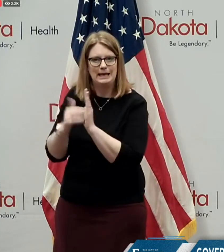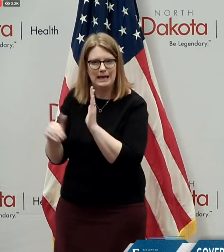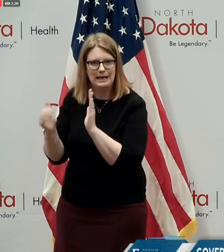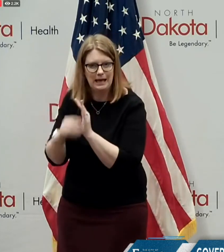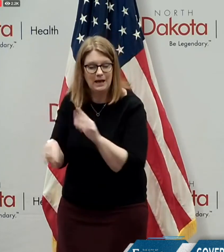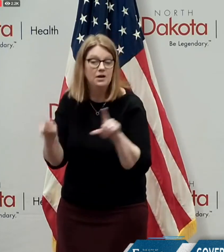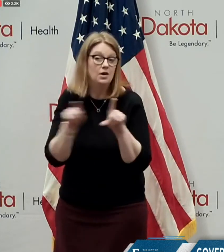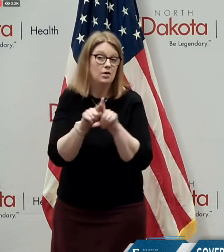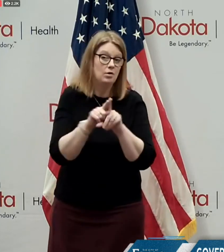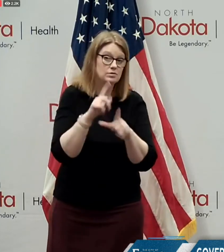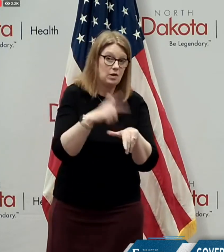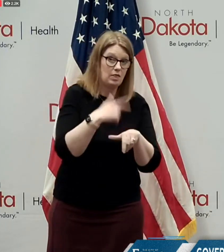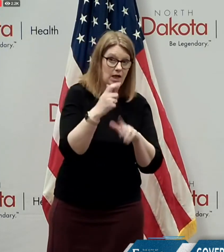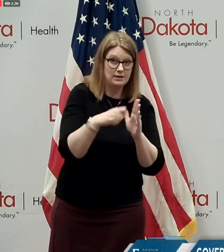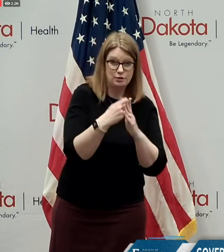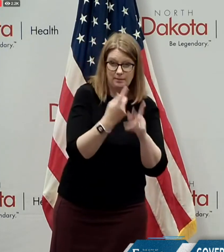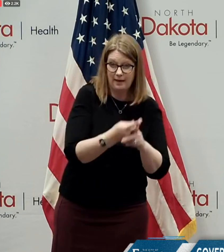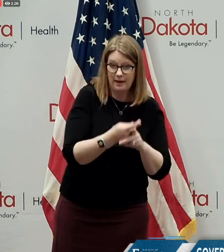we may have,